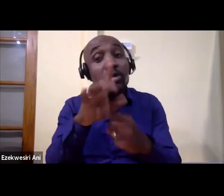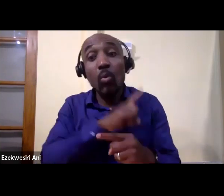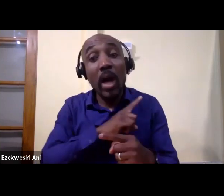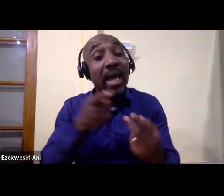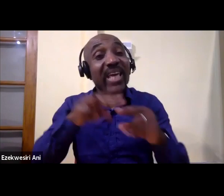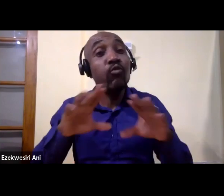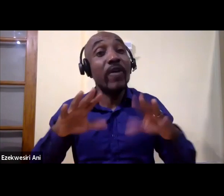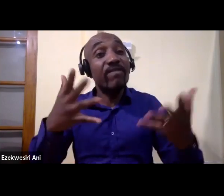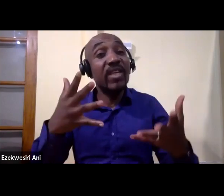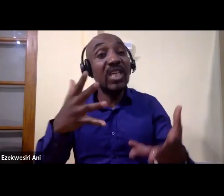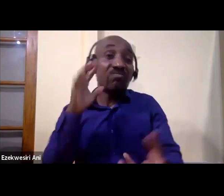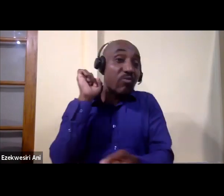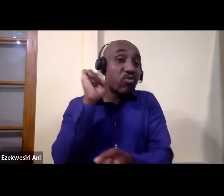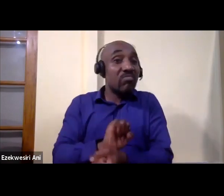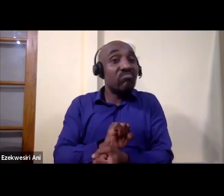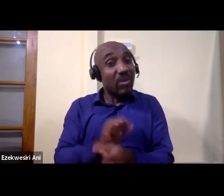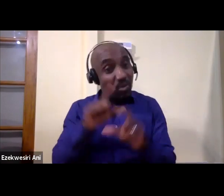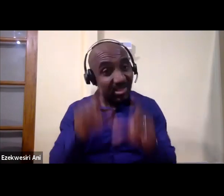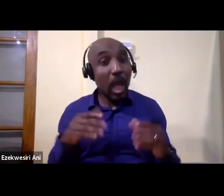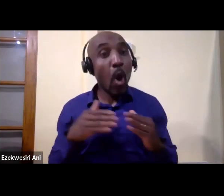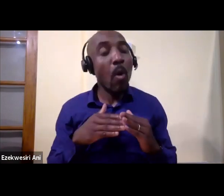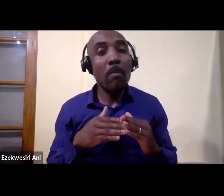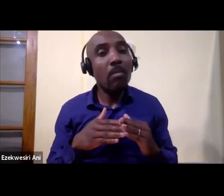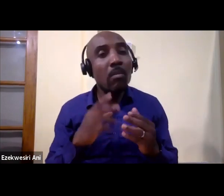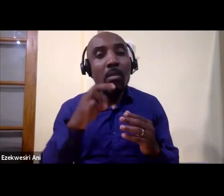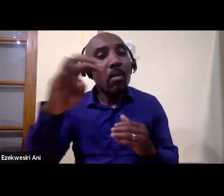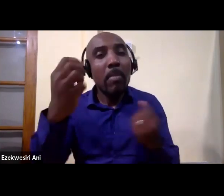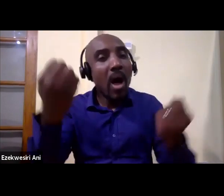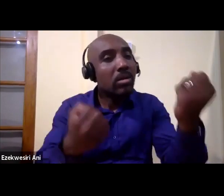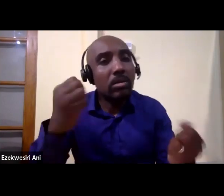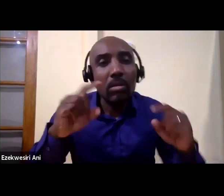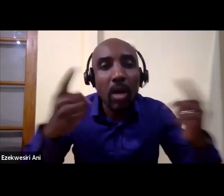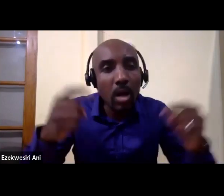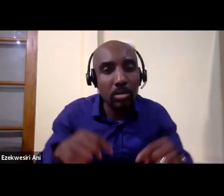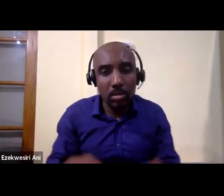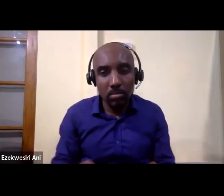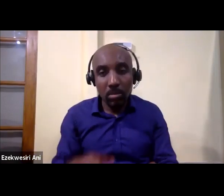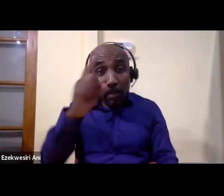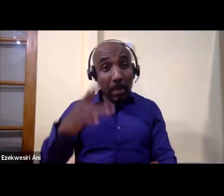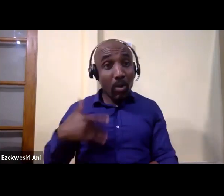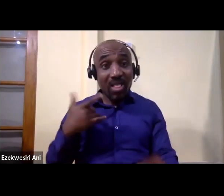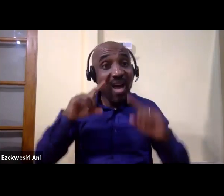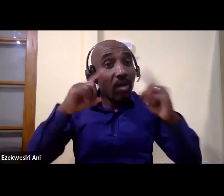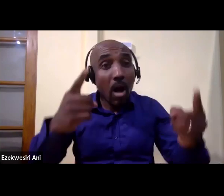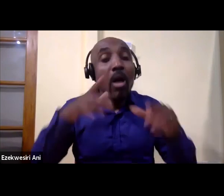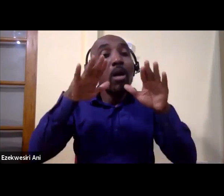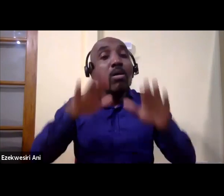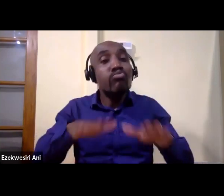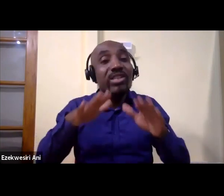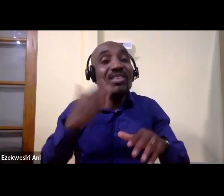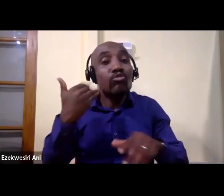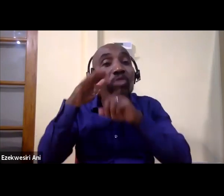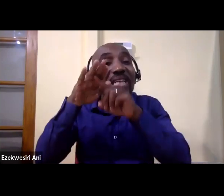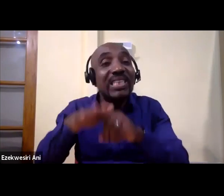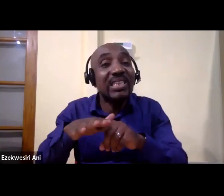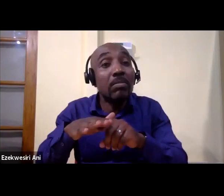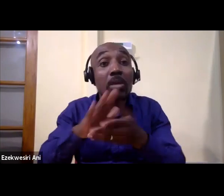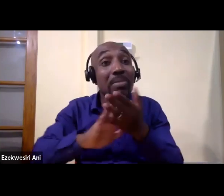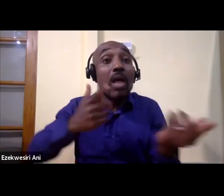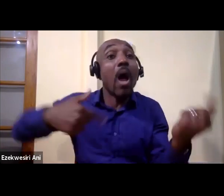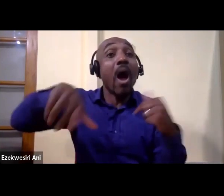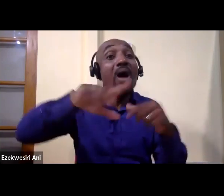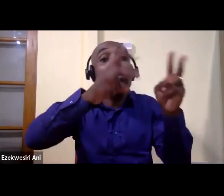run, people literally can't live. That racism, British racism, will kill us all, not just